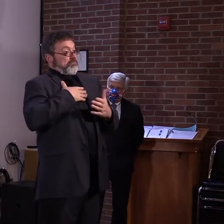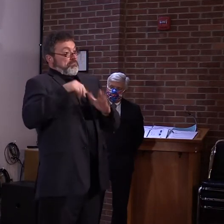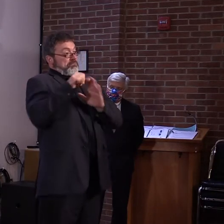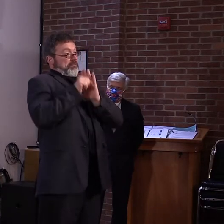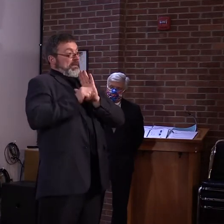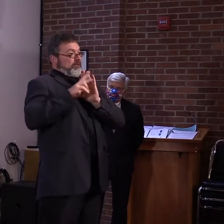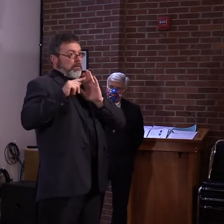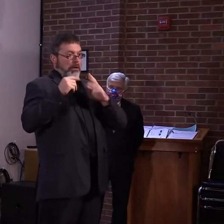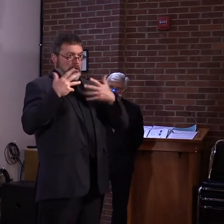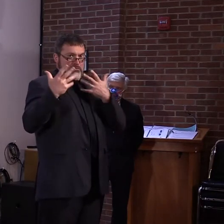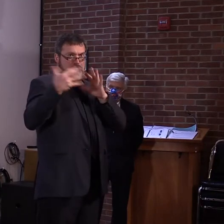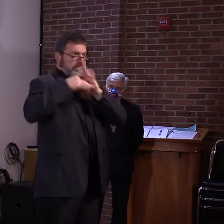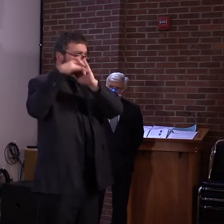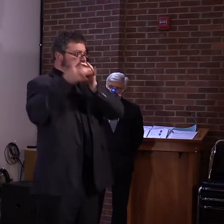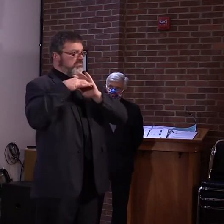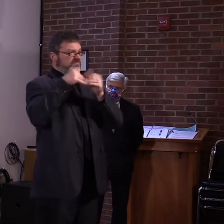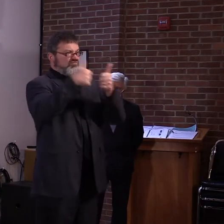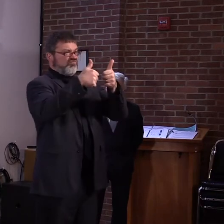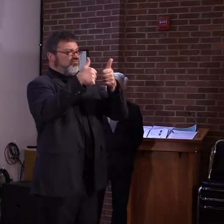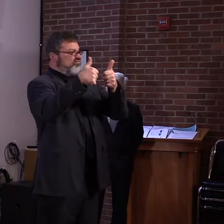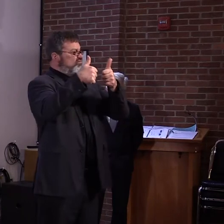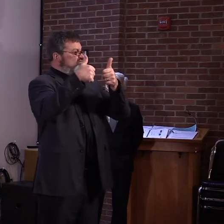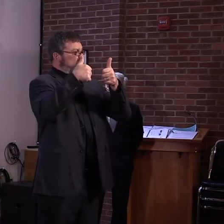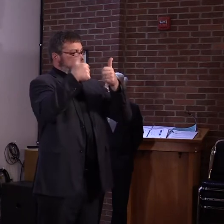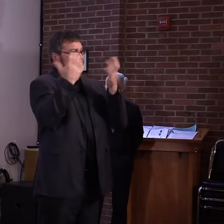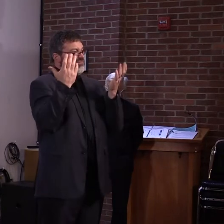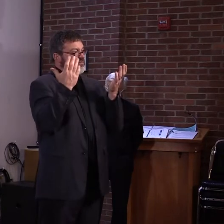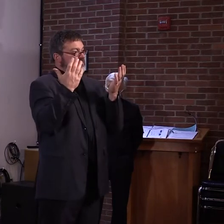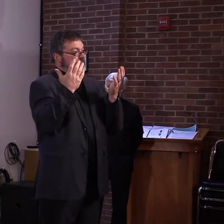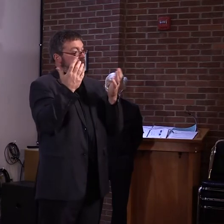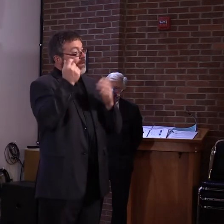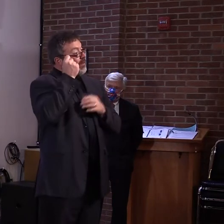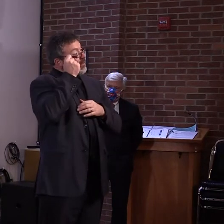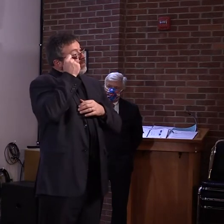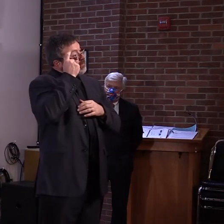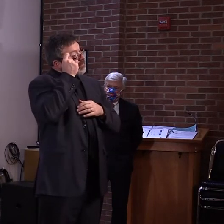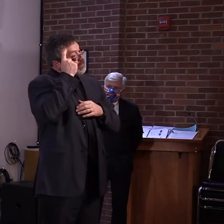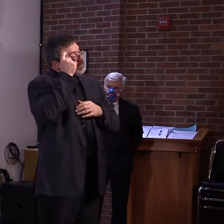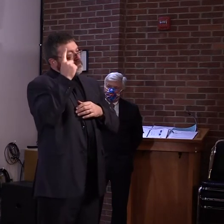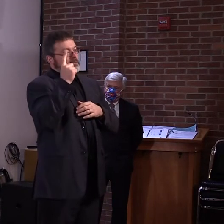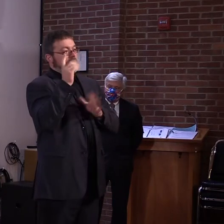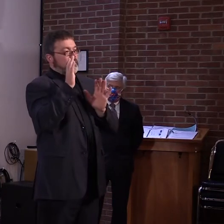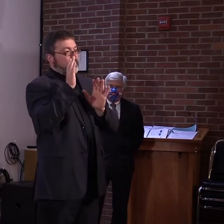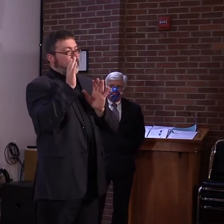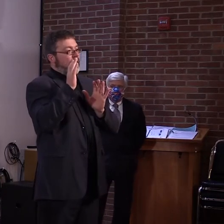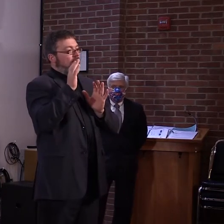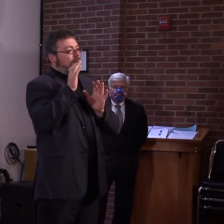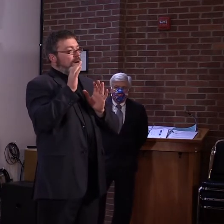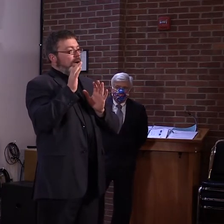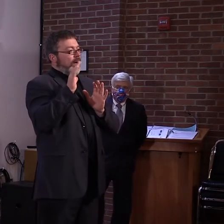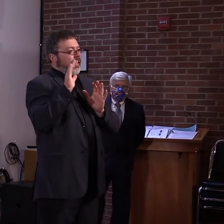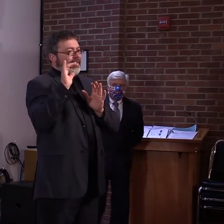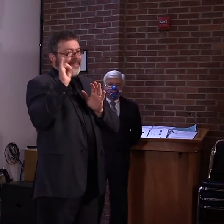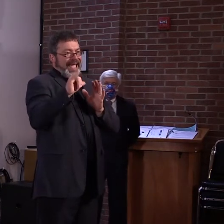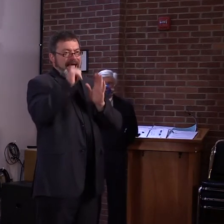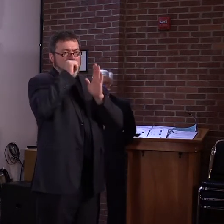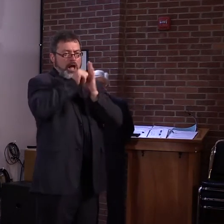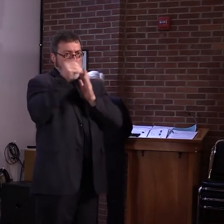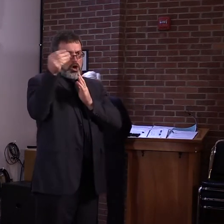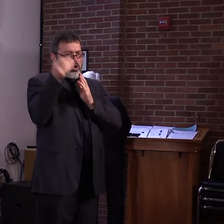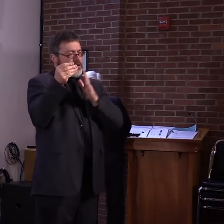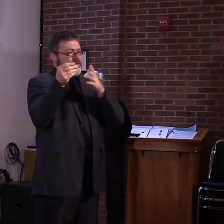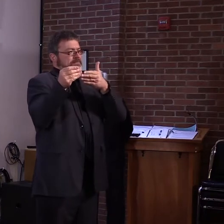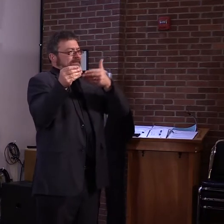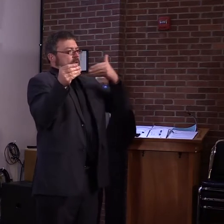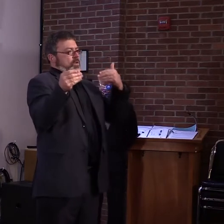that, again, before they told us to prepare for the vaccine, we've had a working group working for months on this very